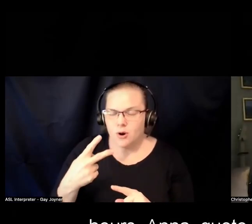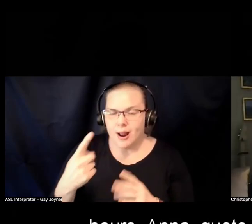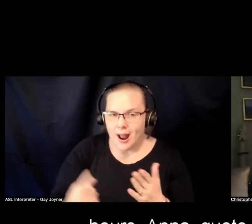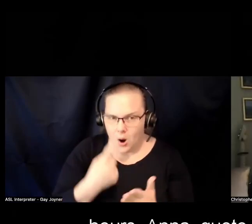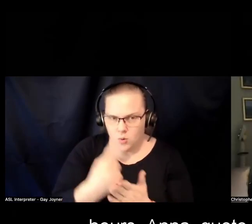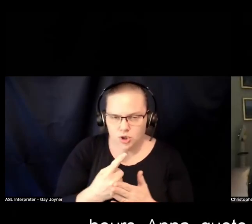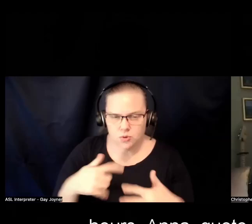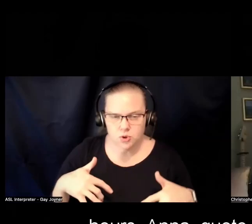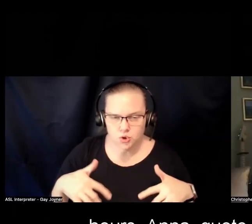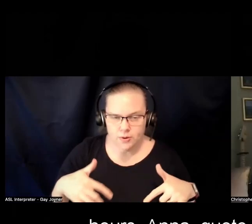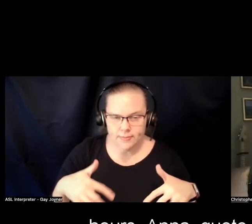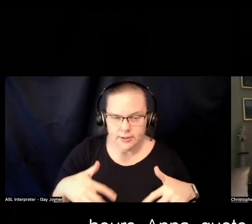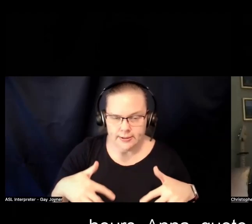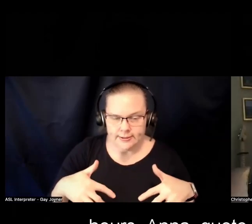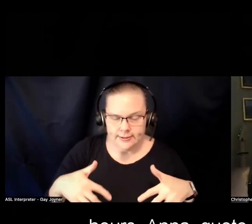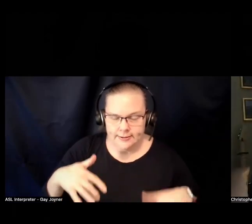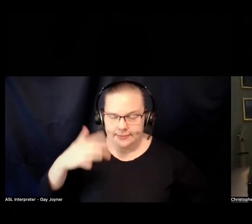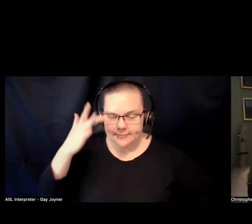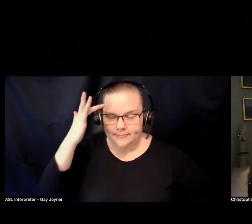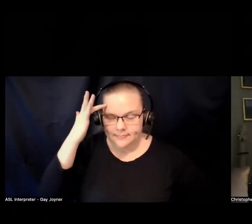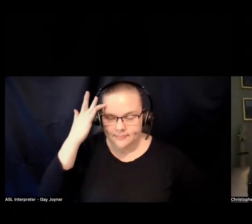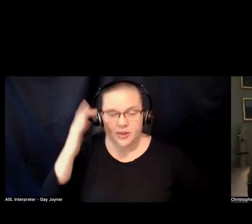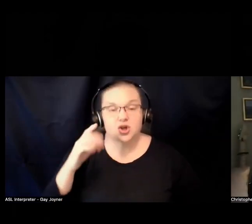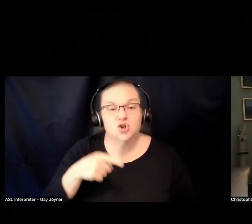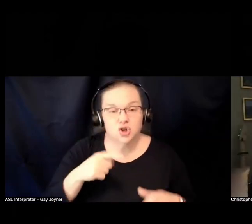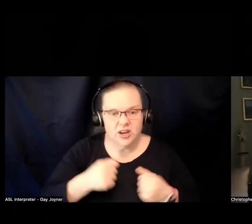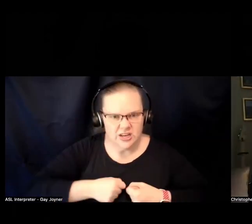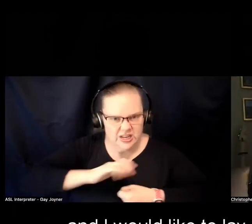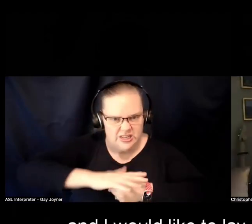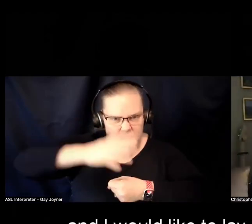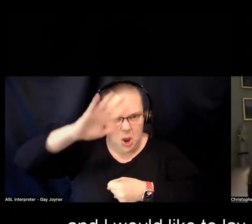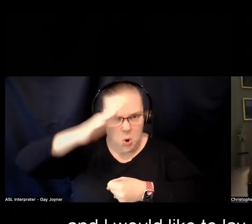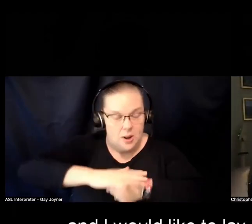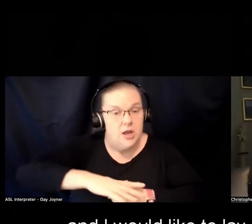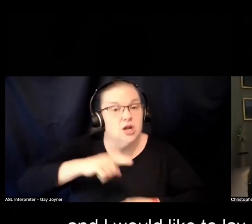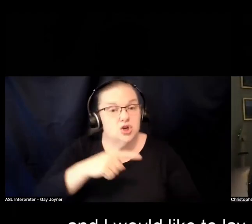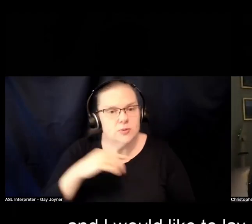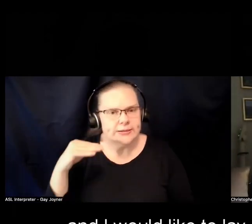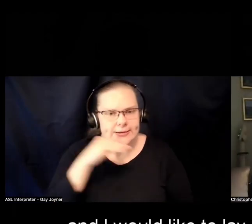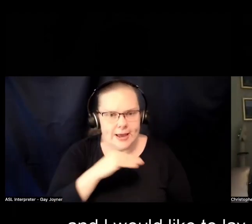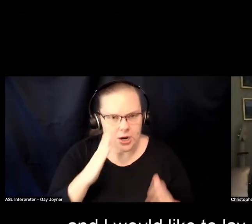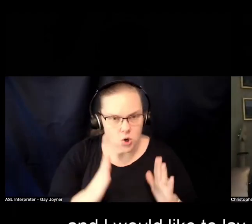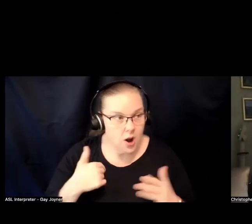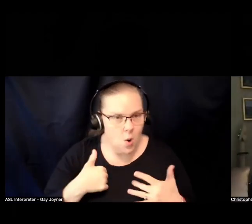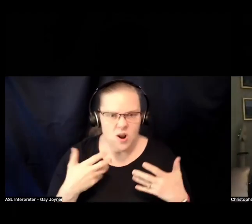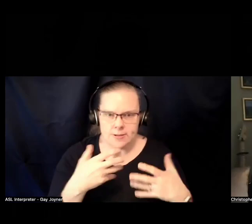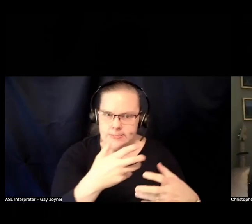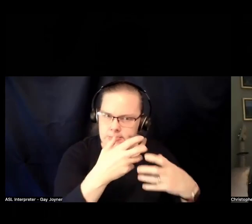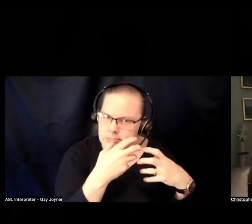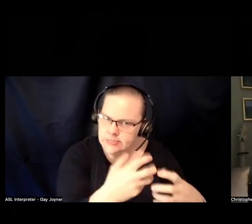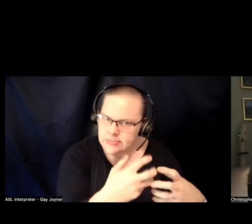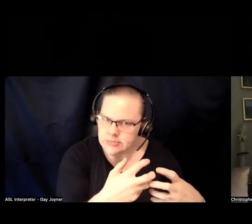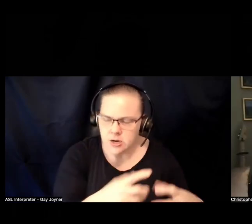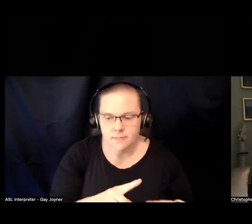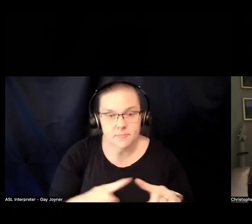wrath, said the Chicago Tribune, exploded. "He is a liar, and I would like to lay my hands on that man, Senator. It